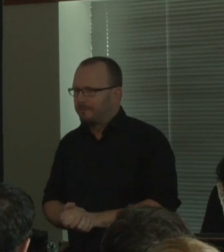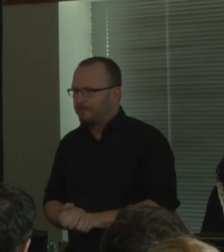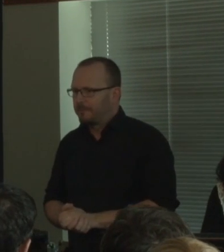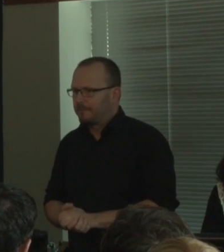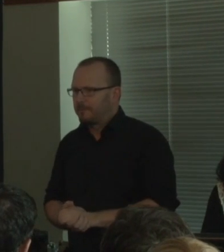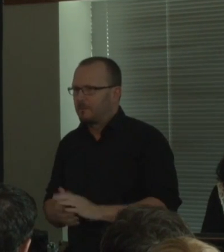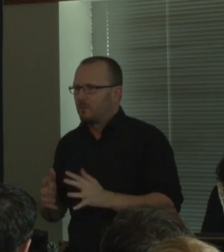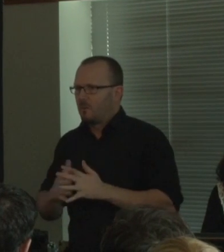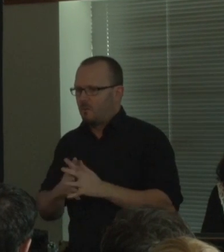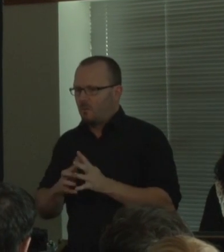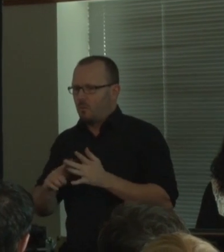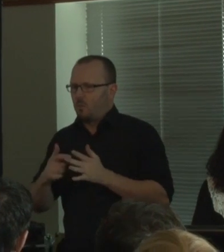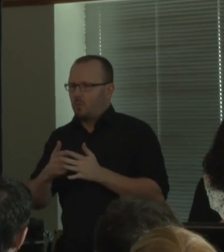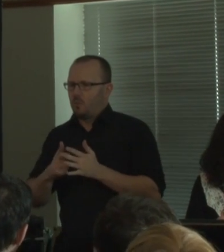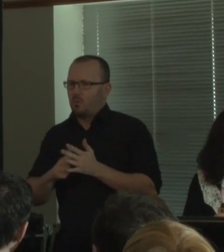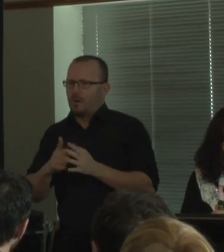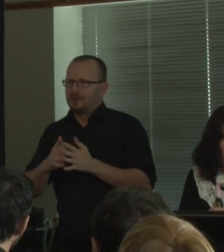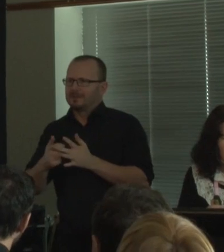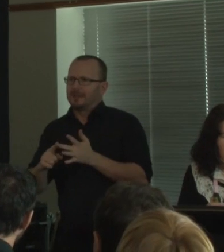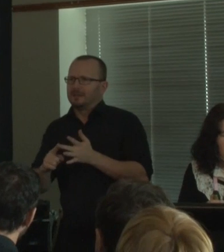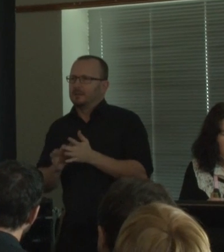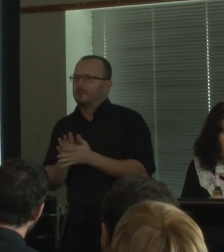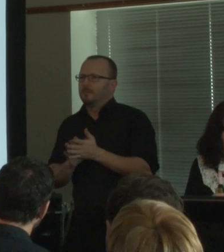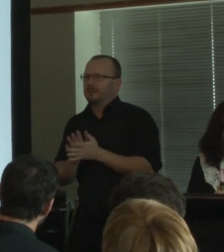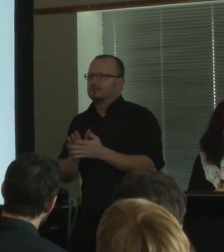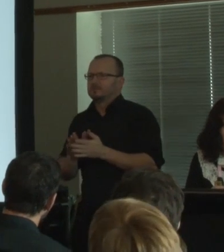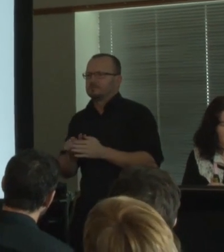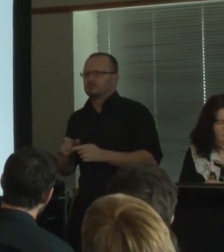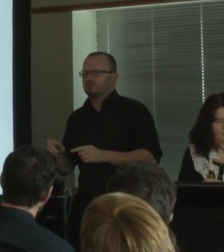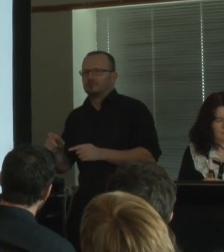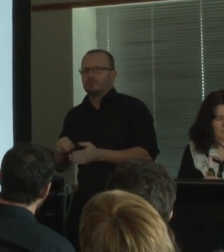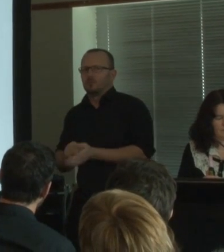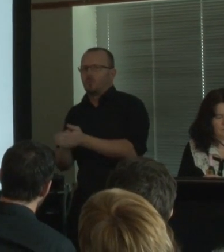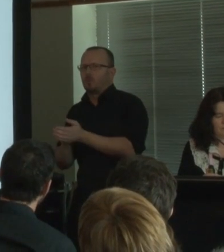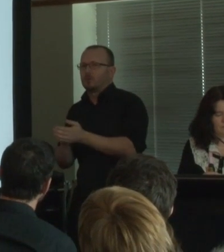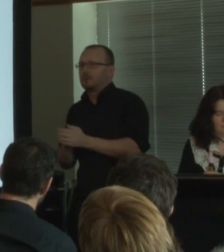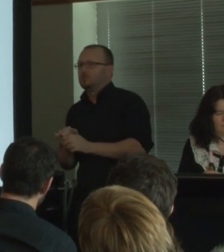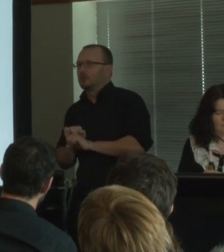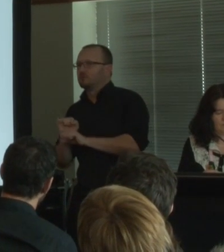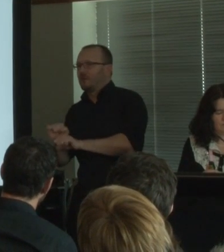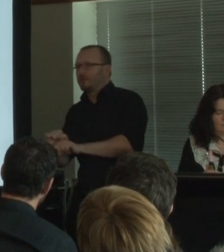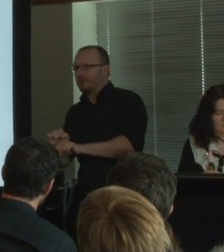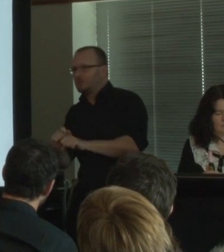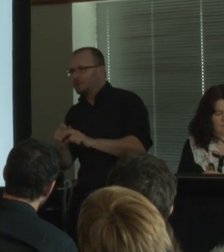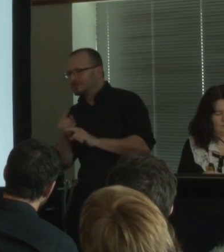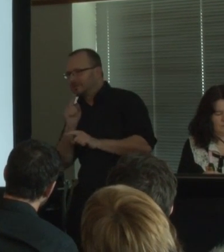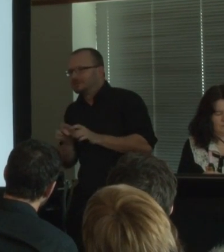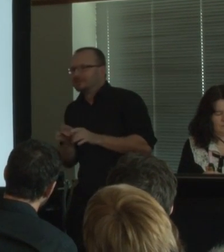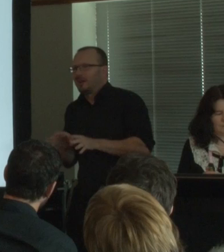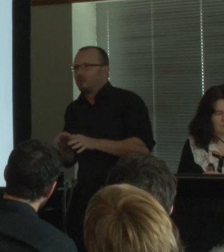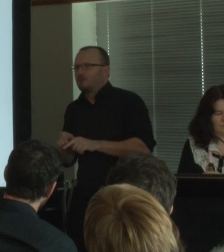Waitati is actually called Waitati, which means restricted waters. And if you travel there, you'll see the mouth of the estuary and the